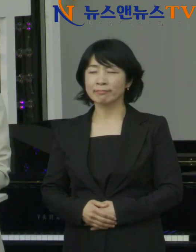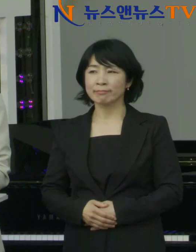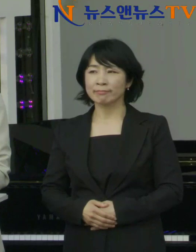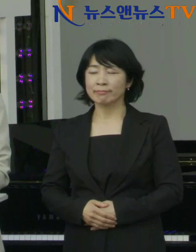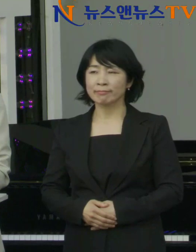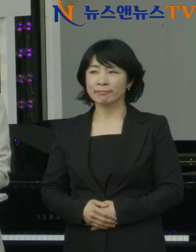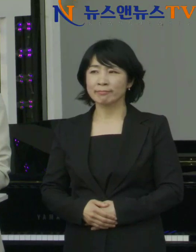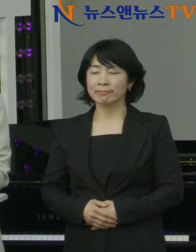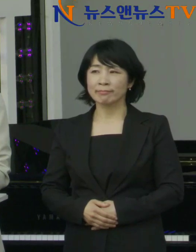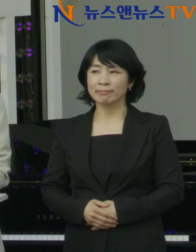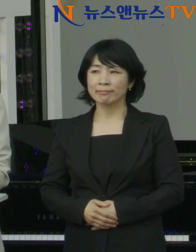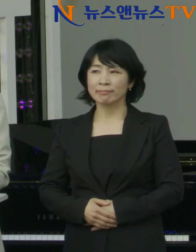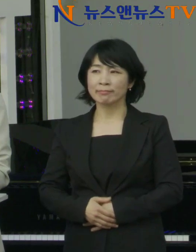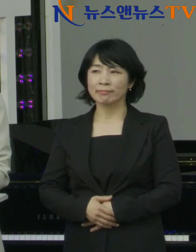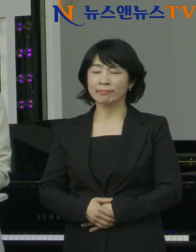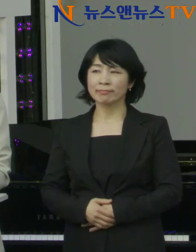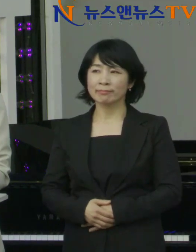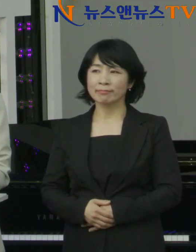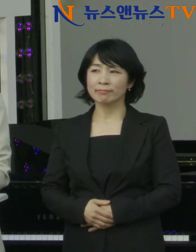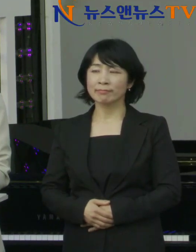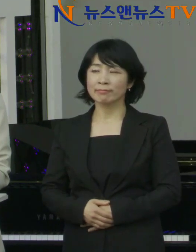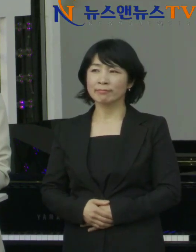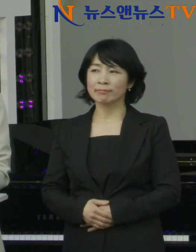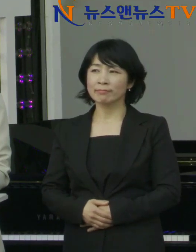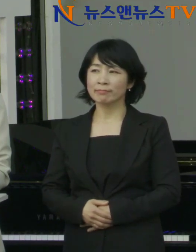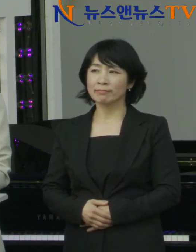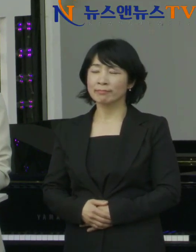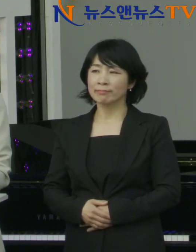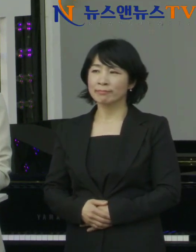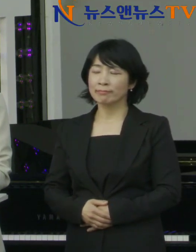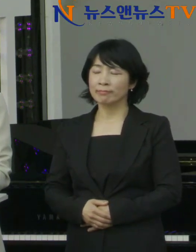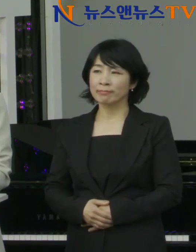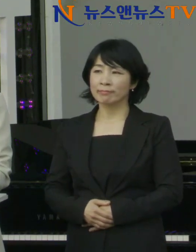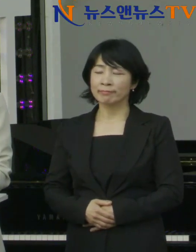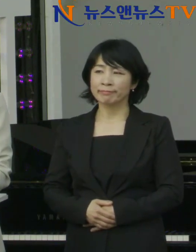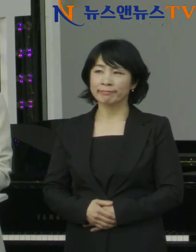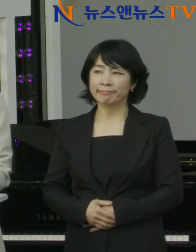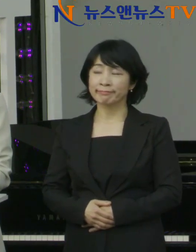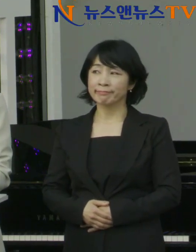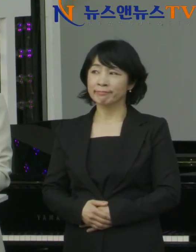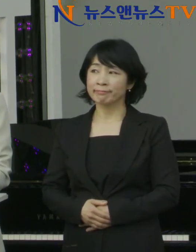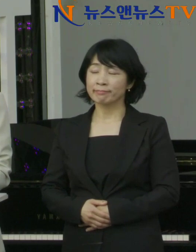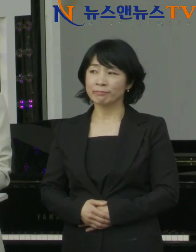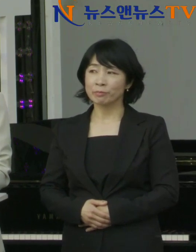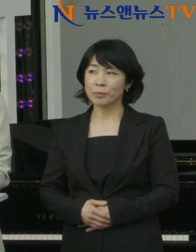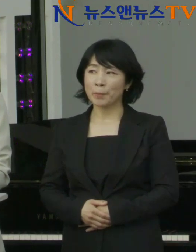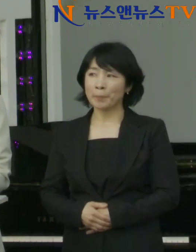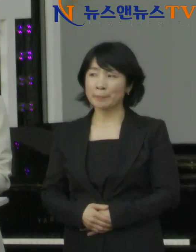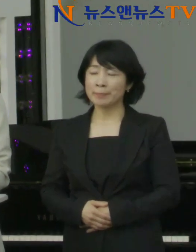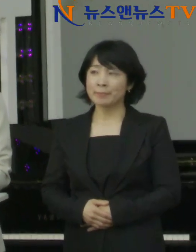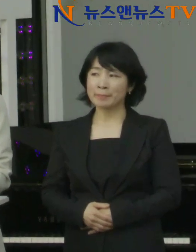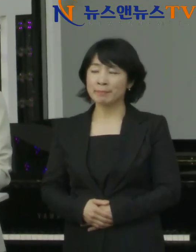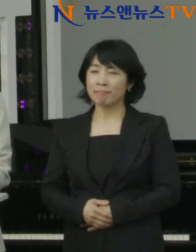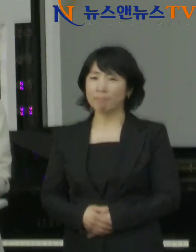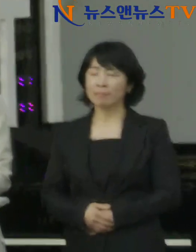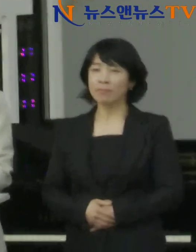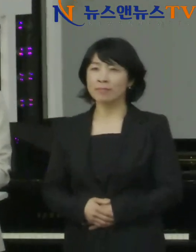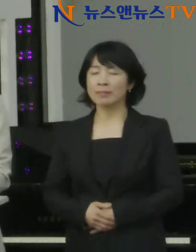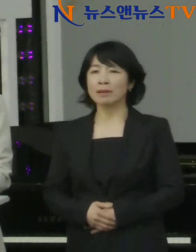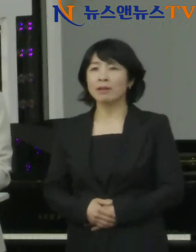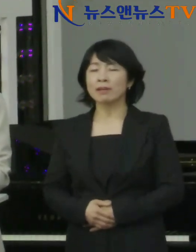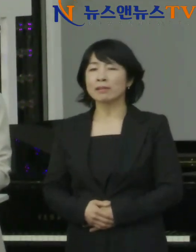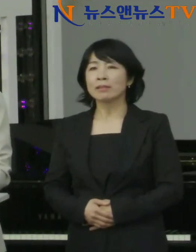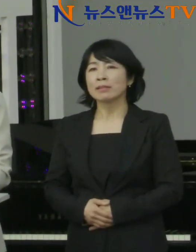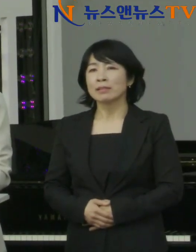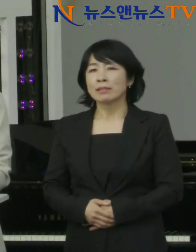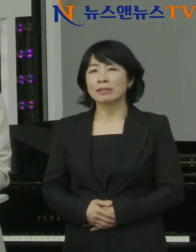on upcycling exhibition centers around the festival's eco-friendly theme. And also, in addition, a various rich